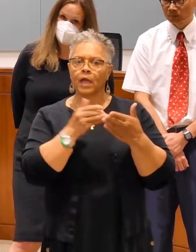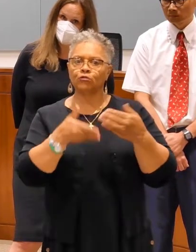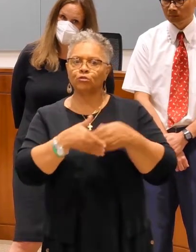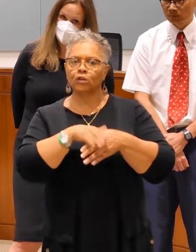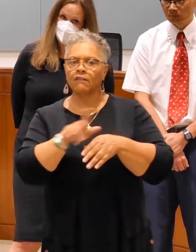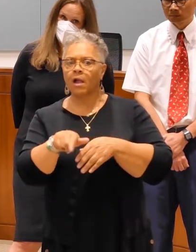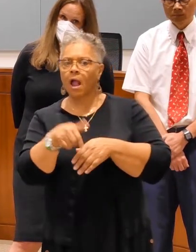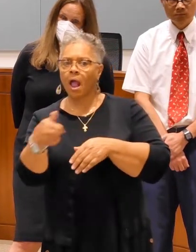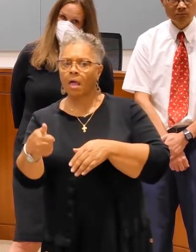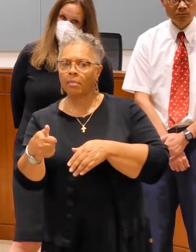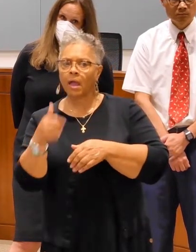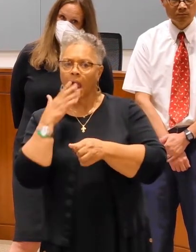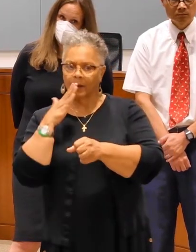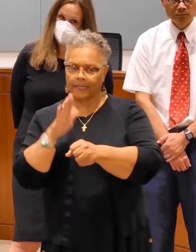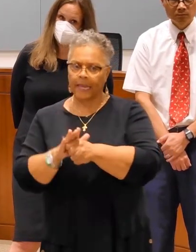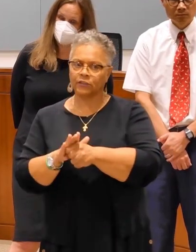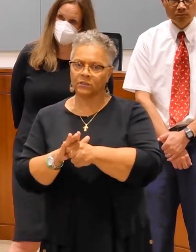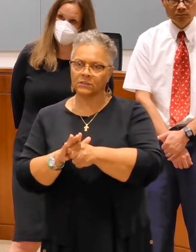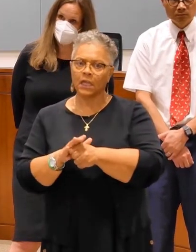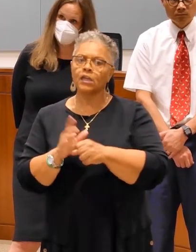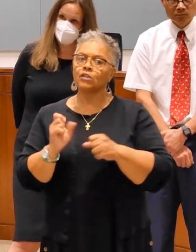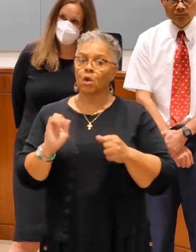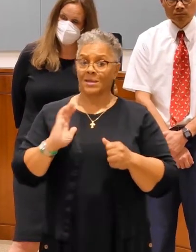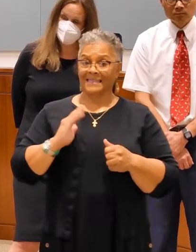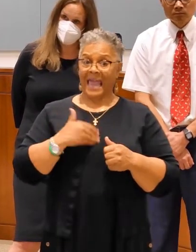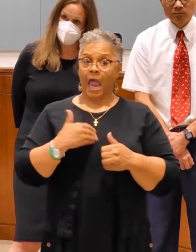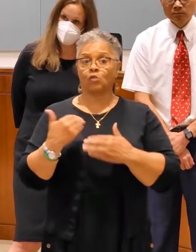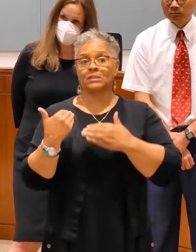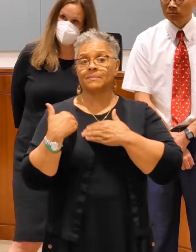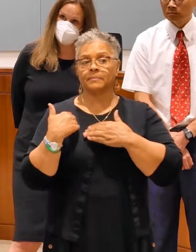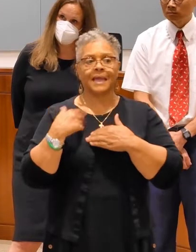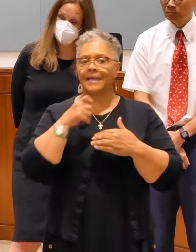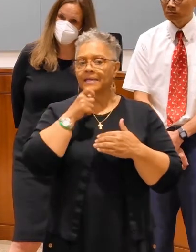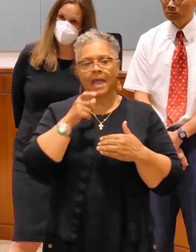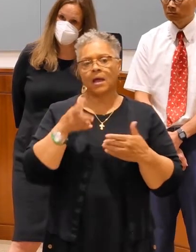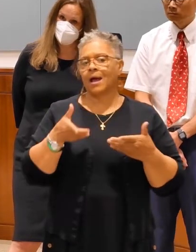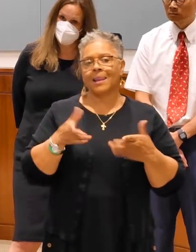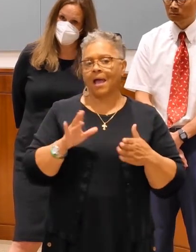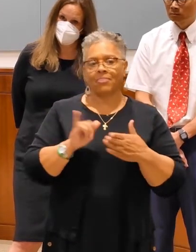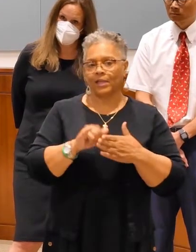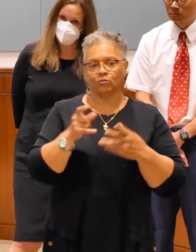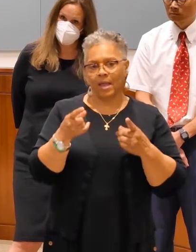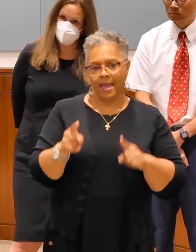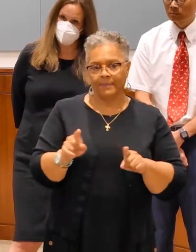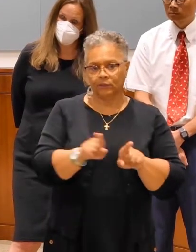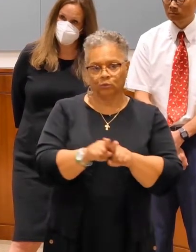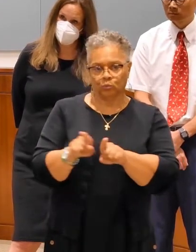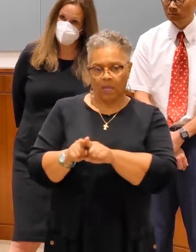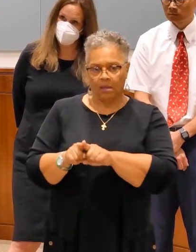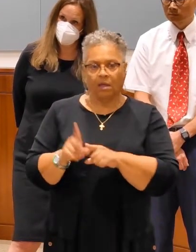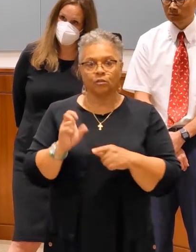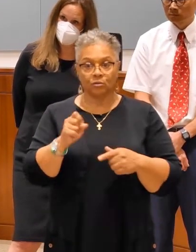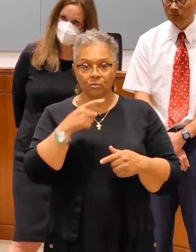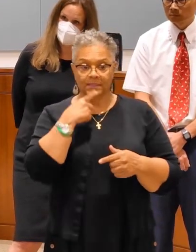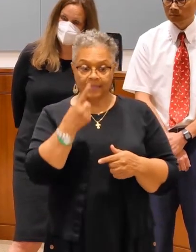other obligations. And so it's our responsibility not to allow that to happen as well, to